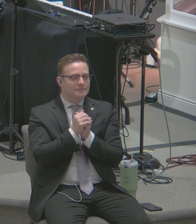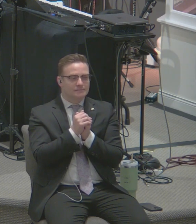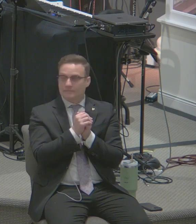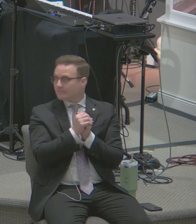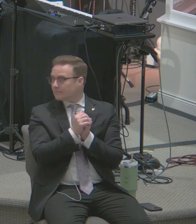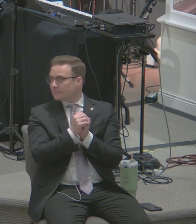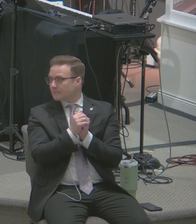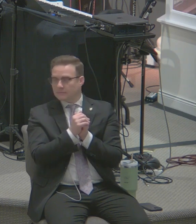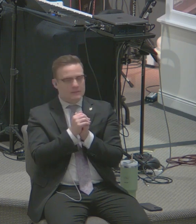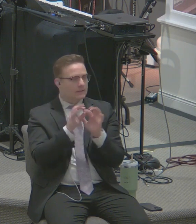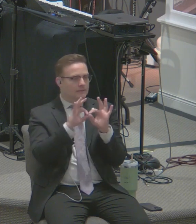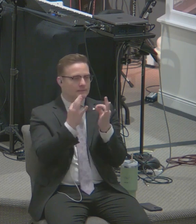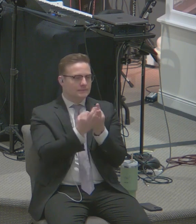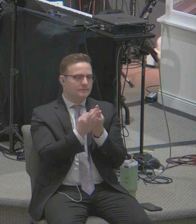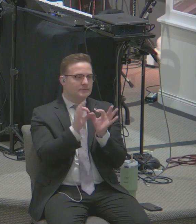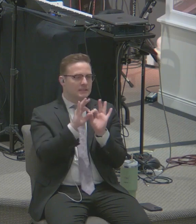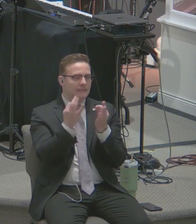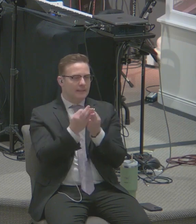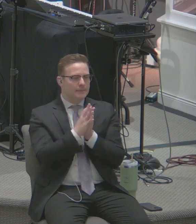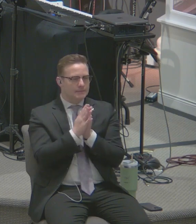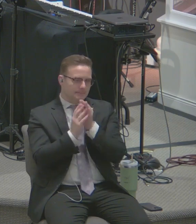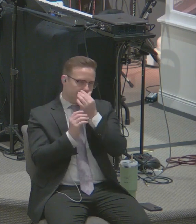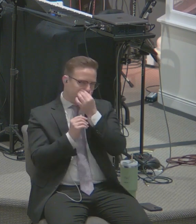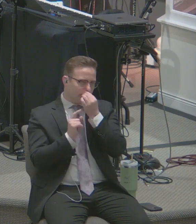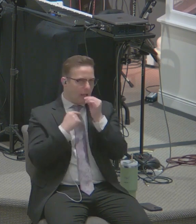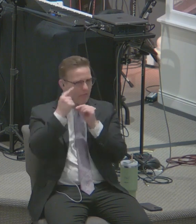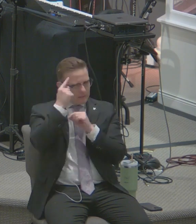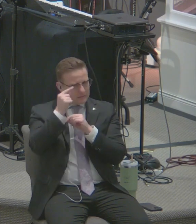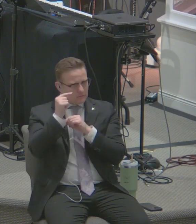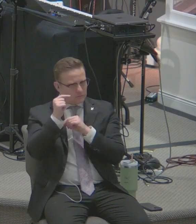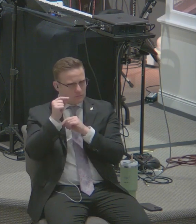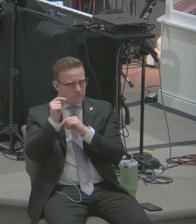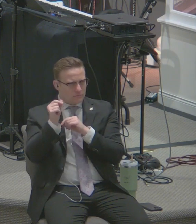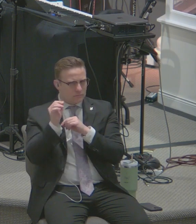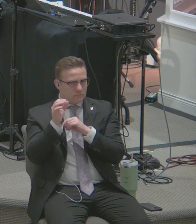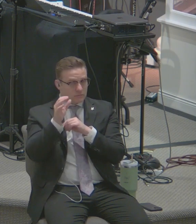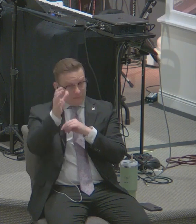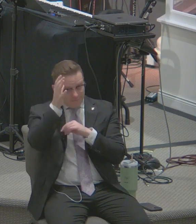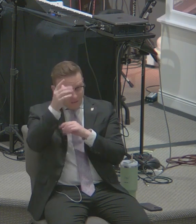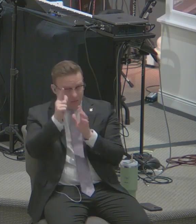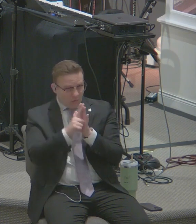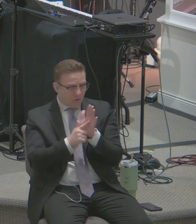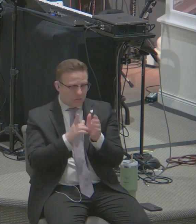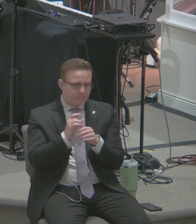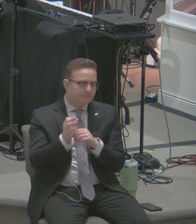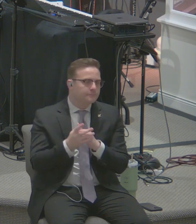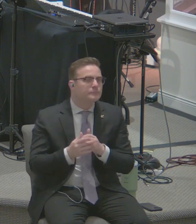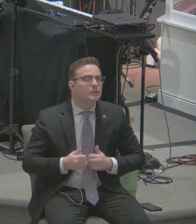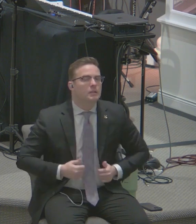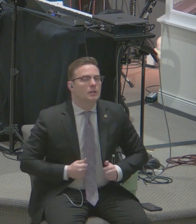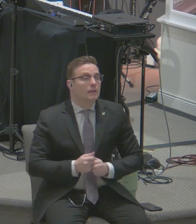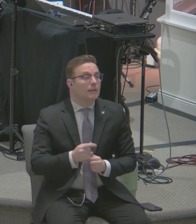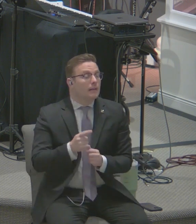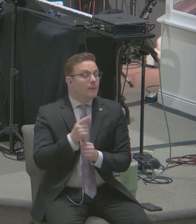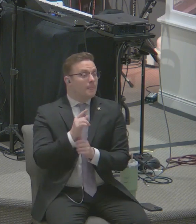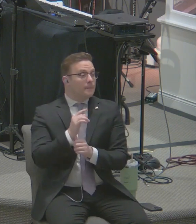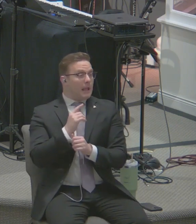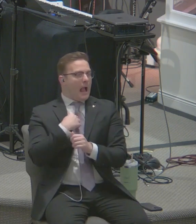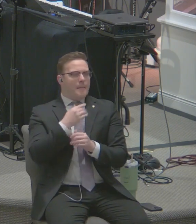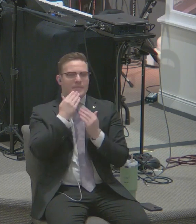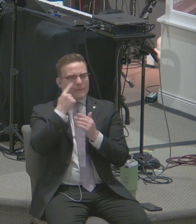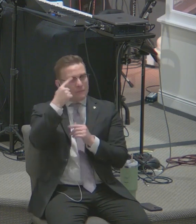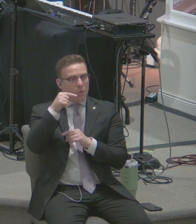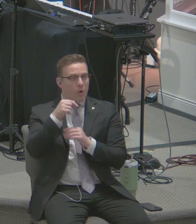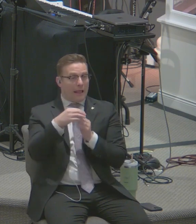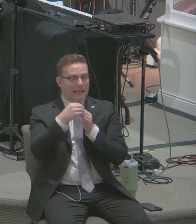It doesn't happen. And I am grateful for a bishop, my pastor, and his wife who want more of God,